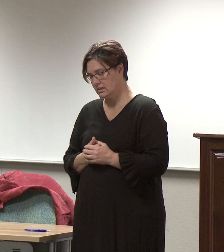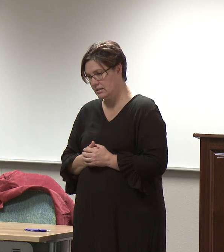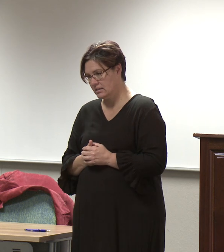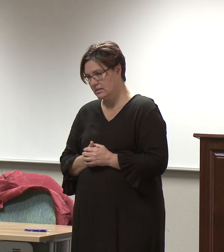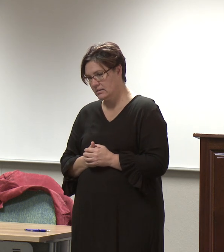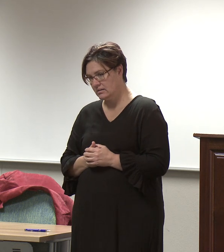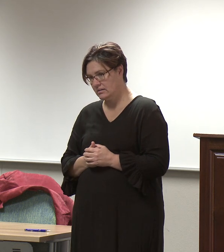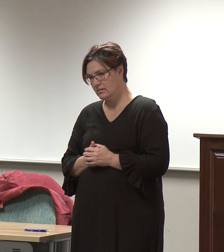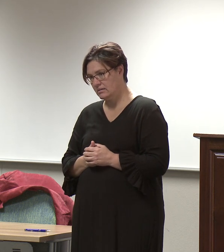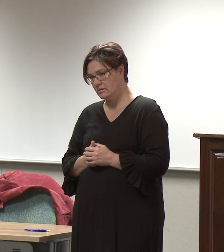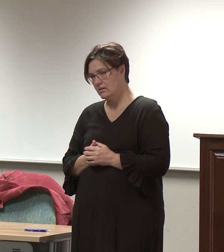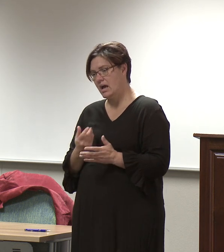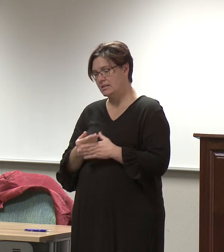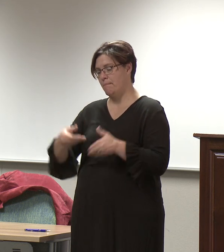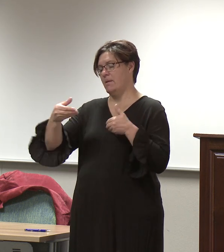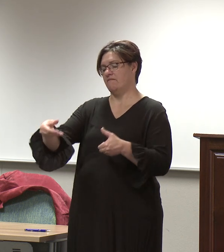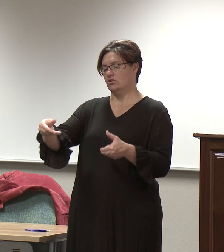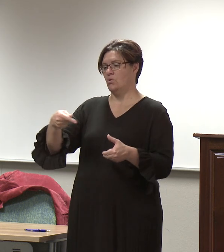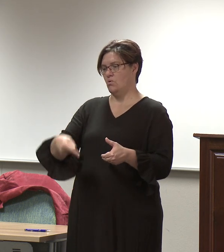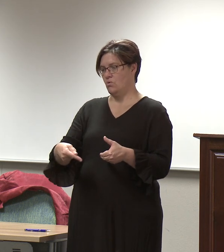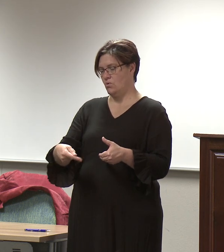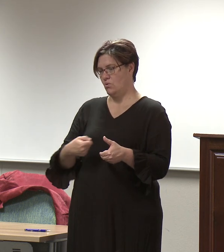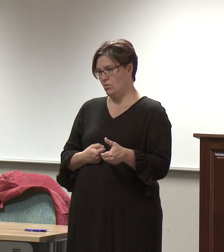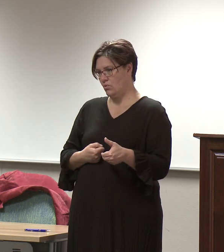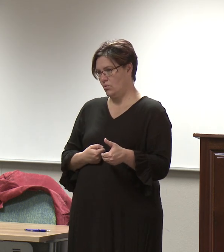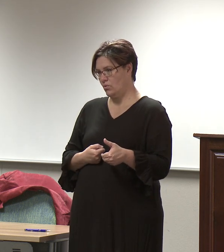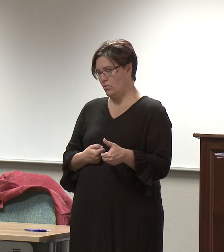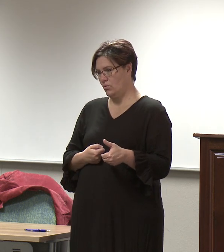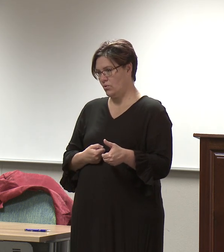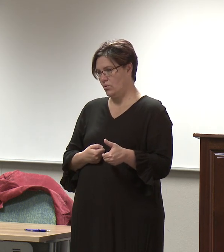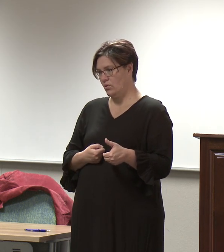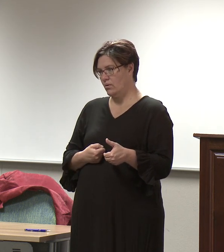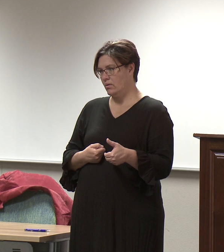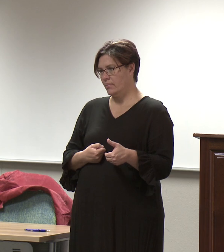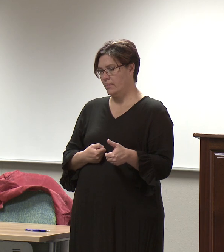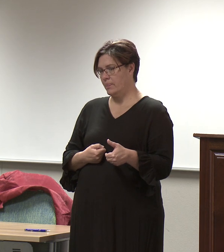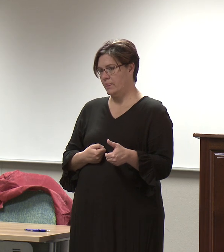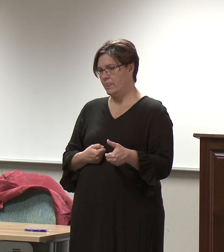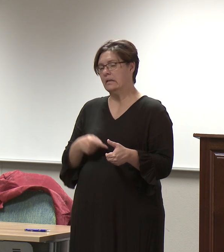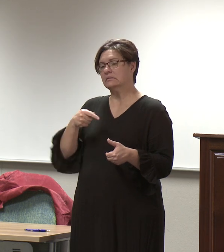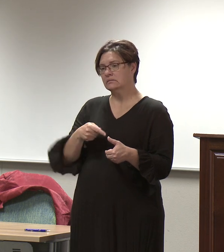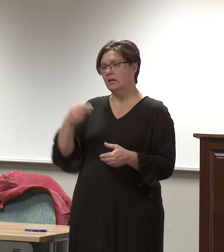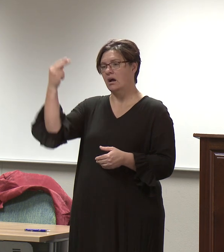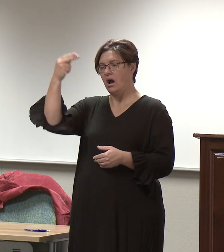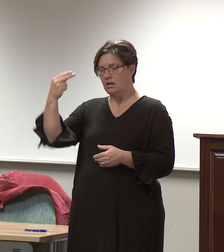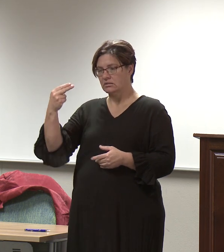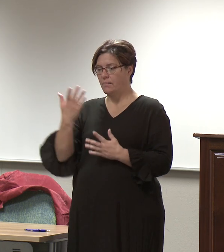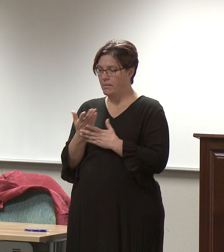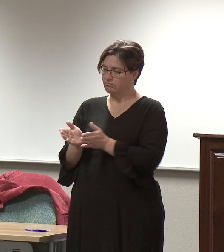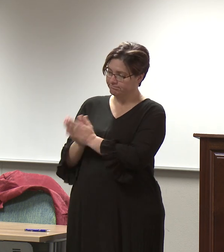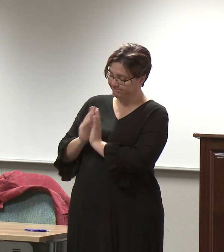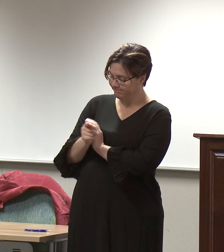it's a manifesto about the ways in which the artist that I'm appealing